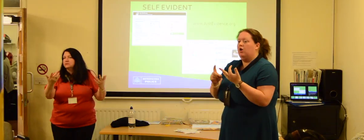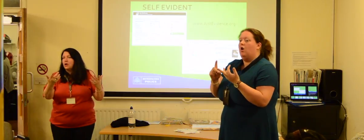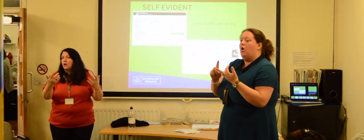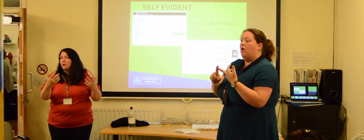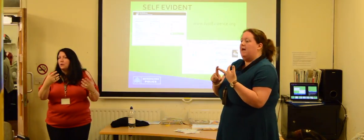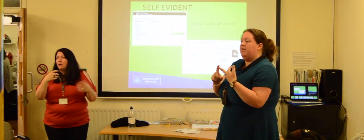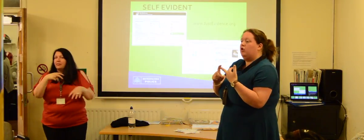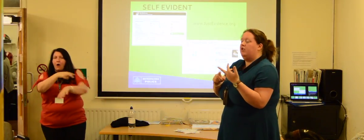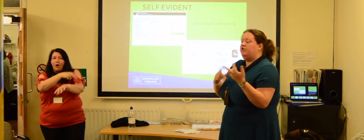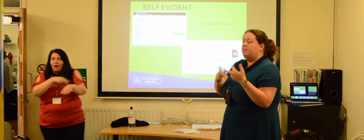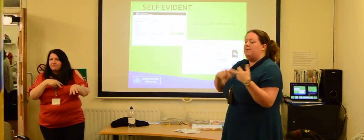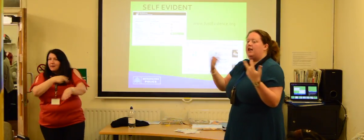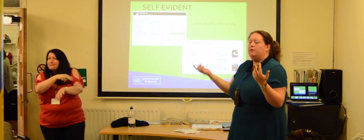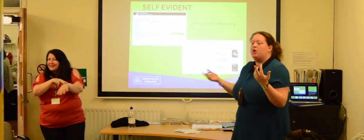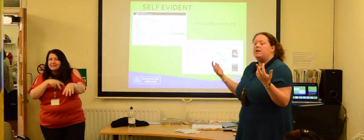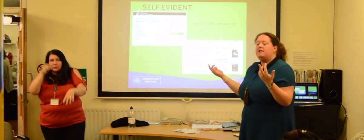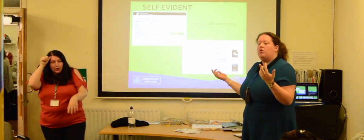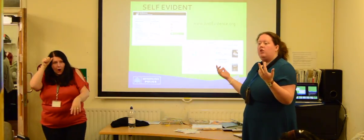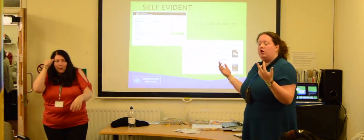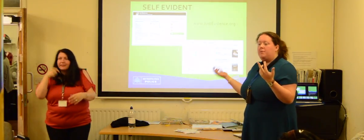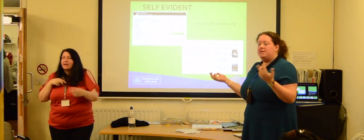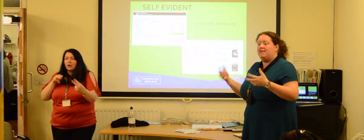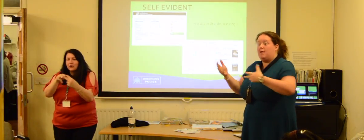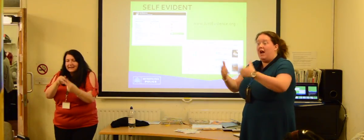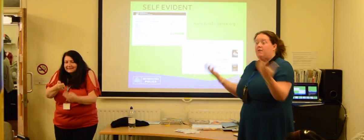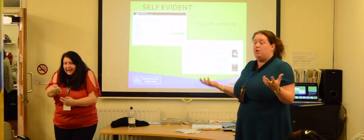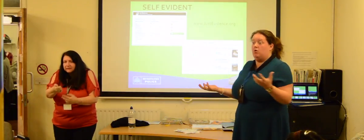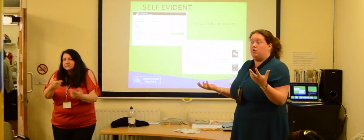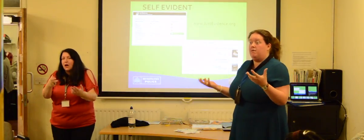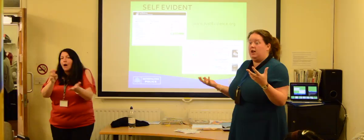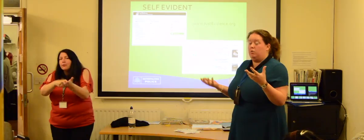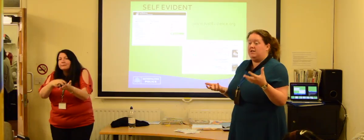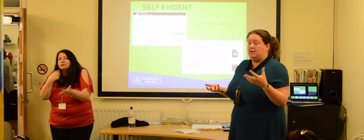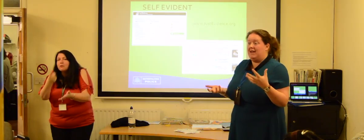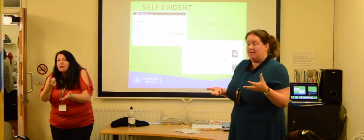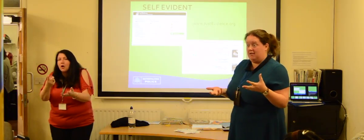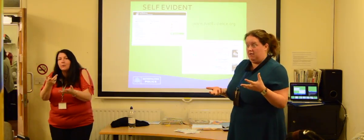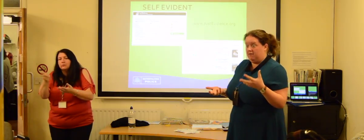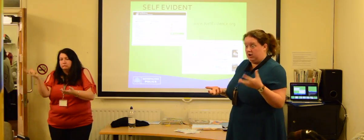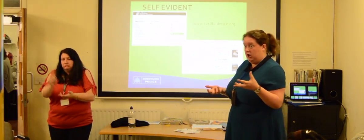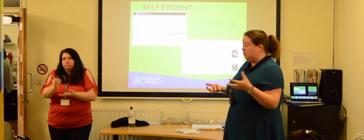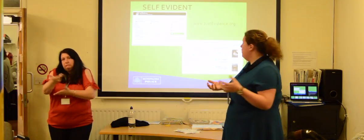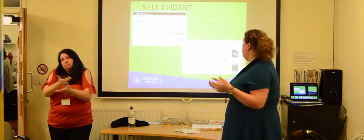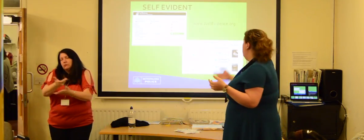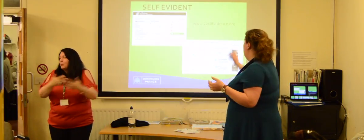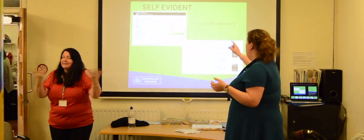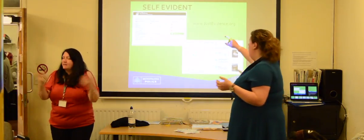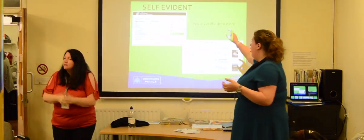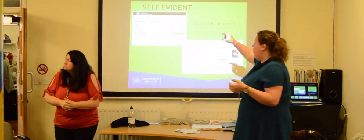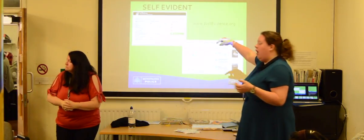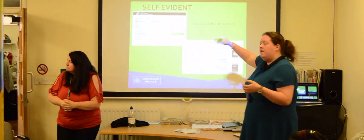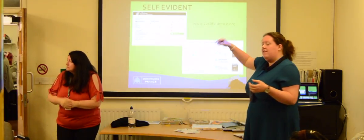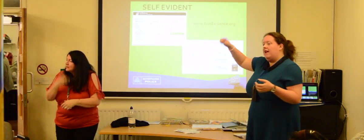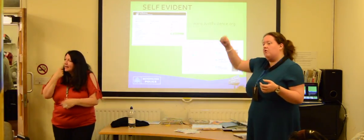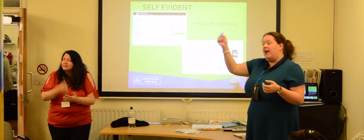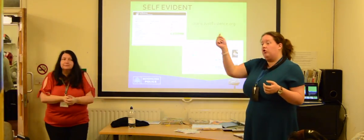day, or maybe they'll contact you about making an appointment in a day or in a couple of days' time, whatever is most convenient and we deem necessary for you.